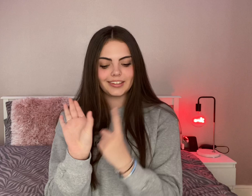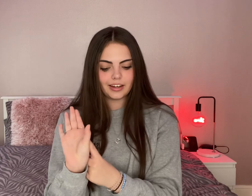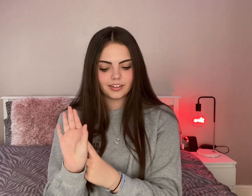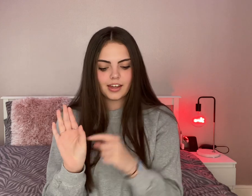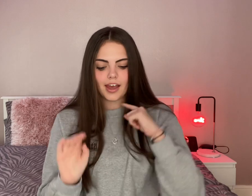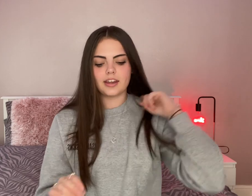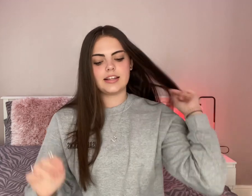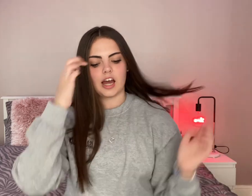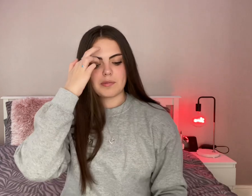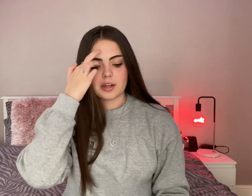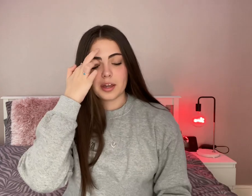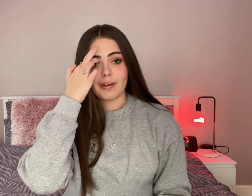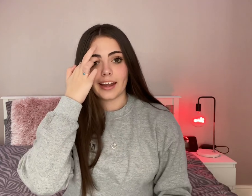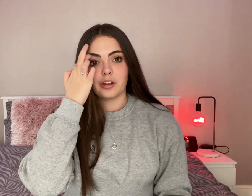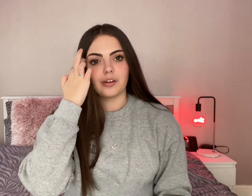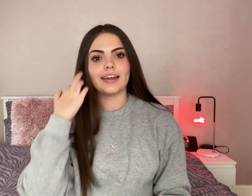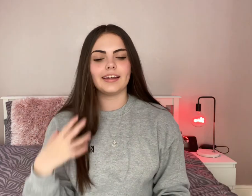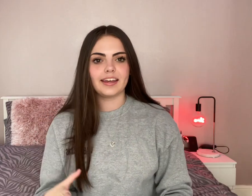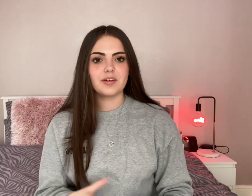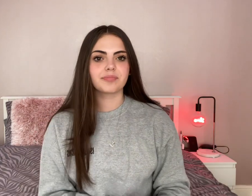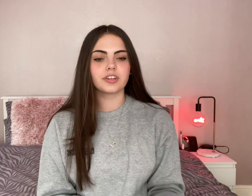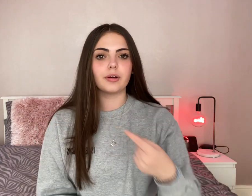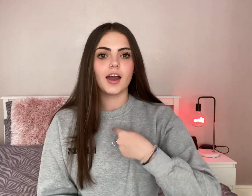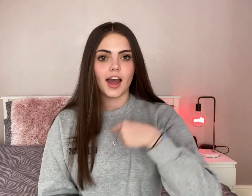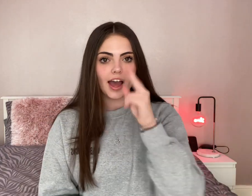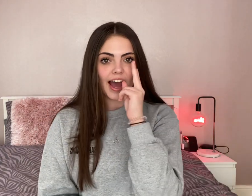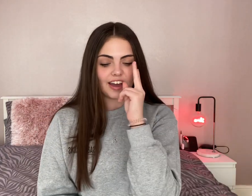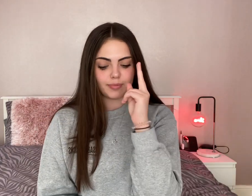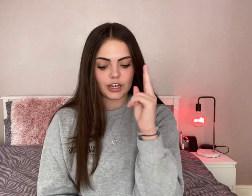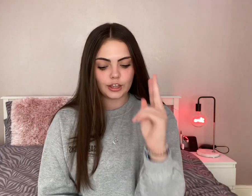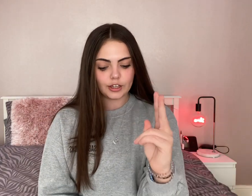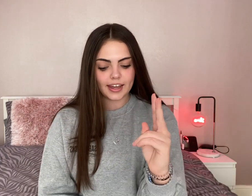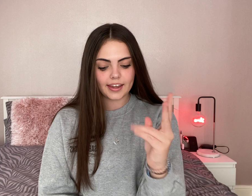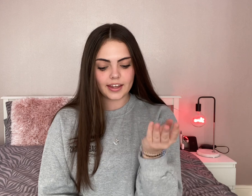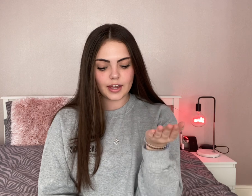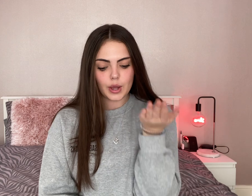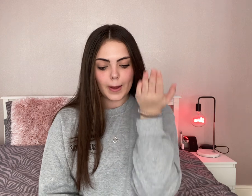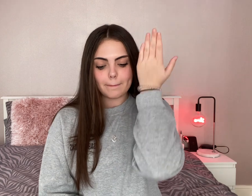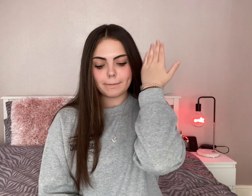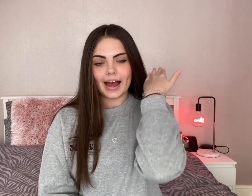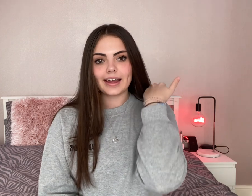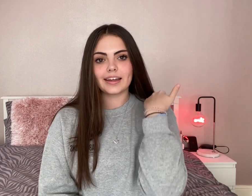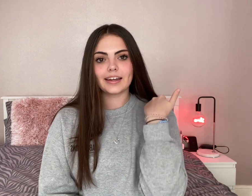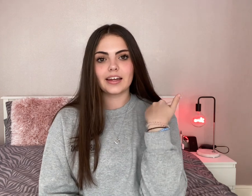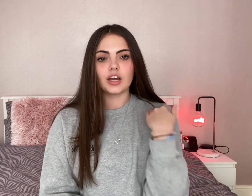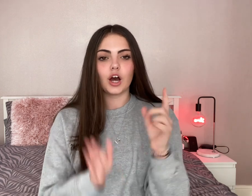young. Then it's, I've been looking back a lot lately. So I've been looking back a